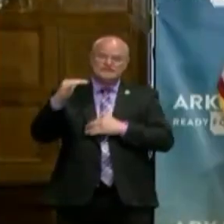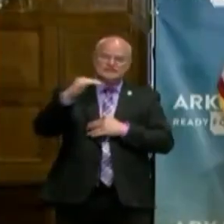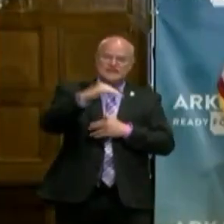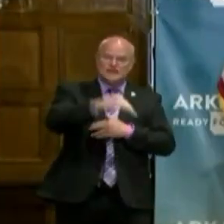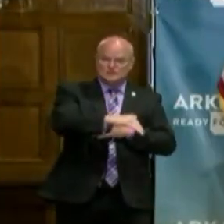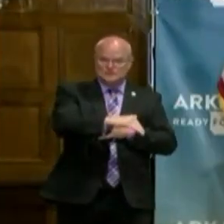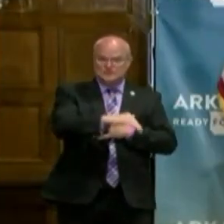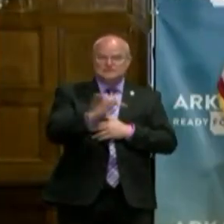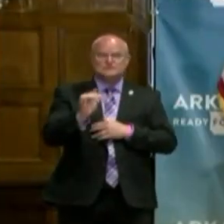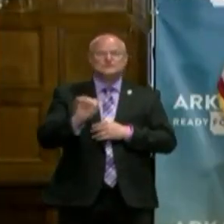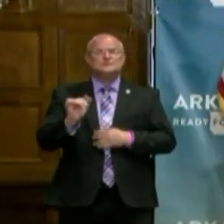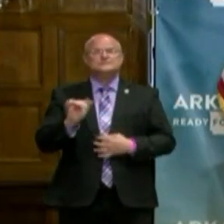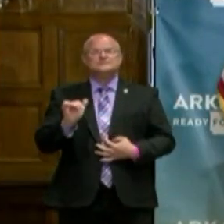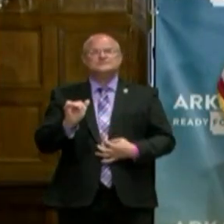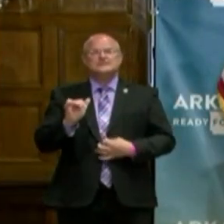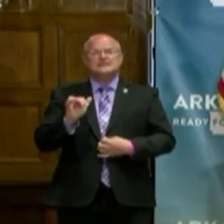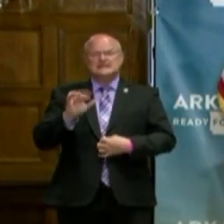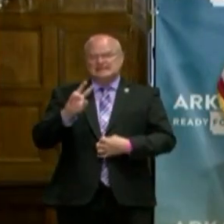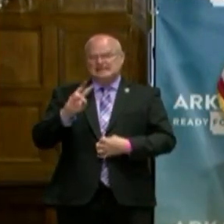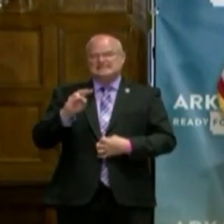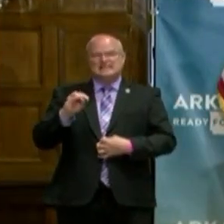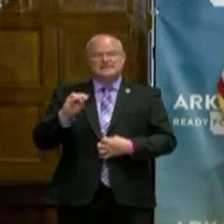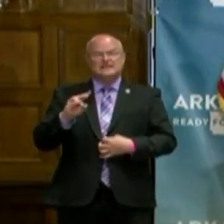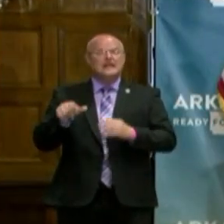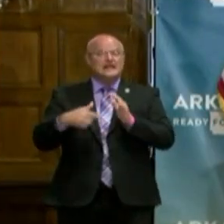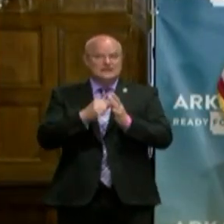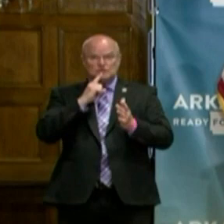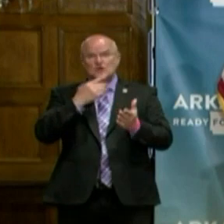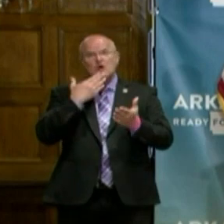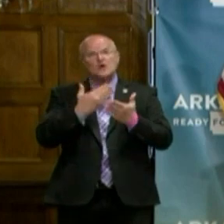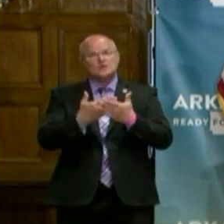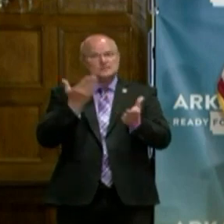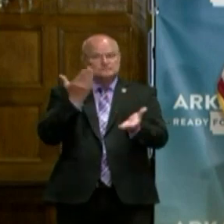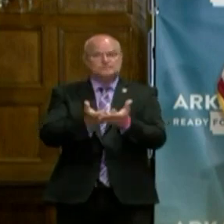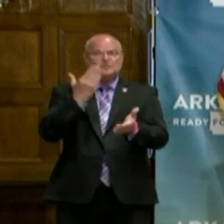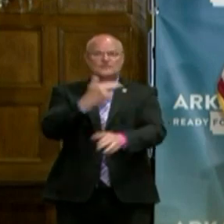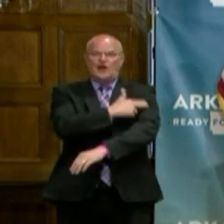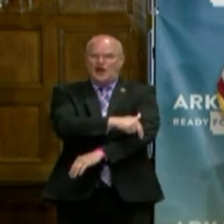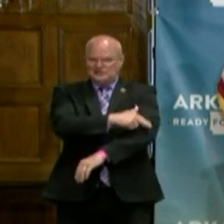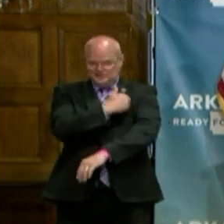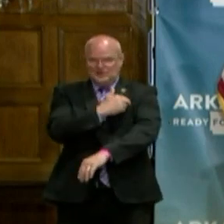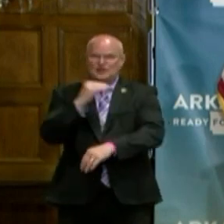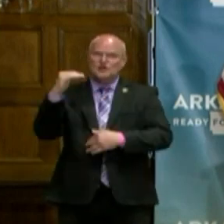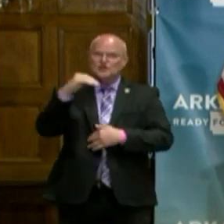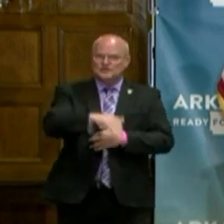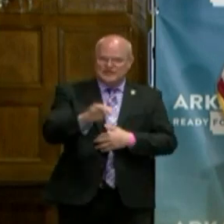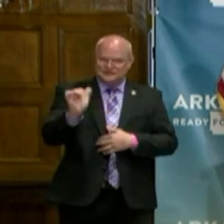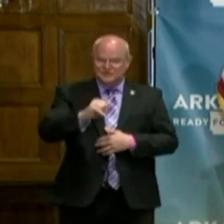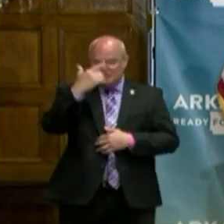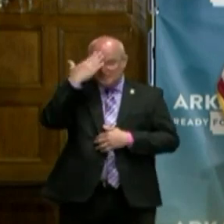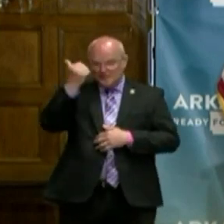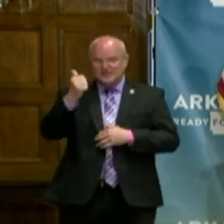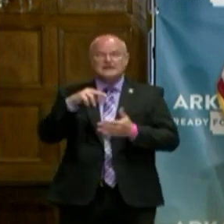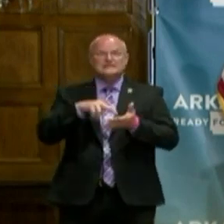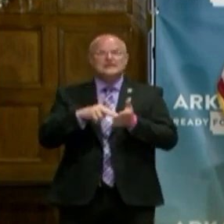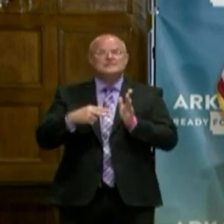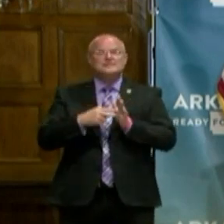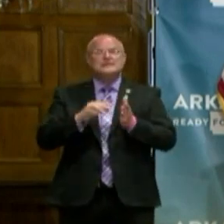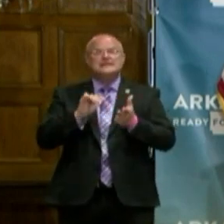downward trend there at 70. And this is really a good sign when the hospitalizations go down, because that